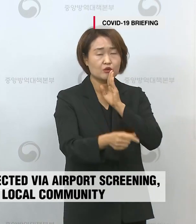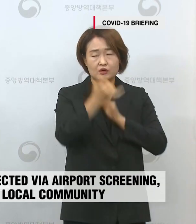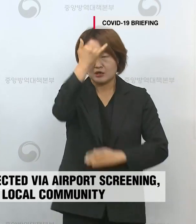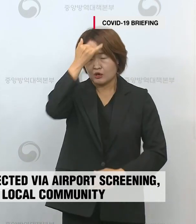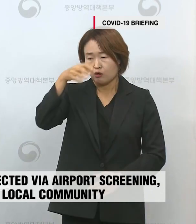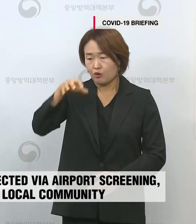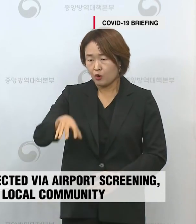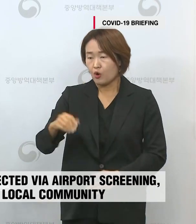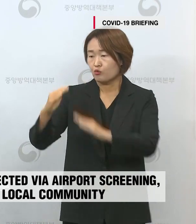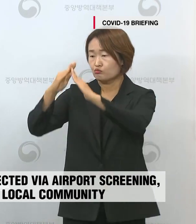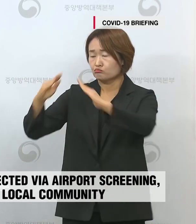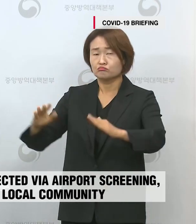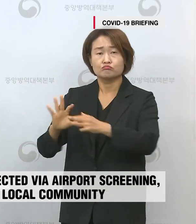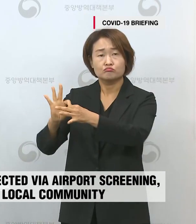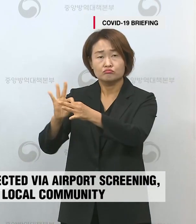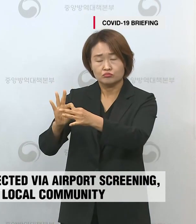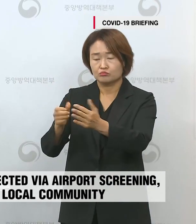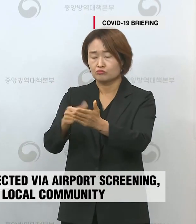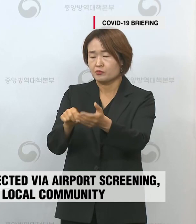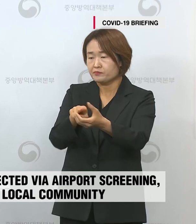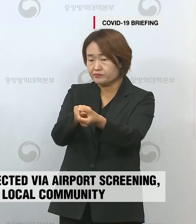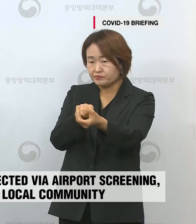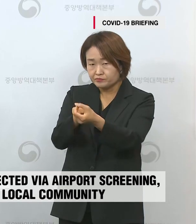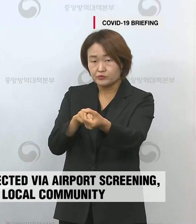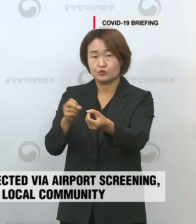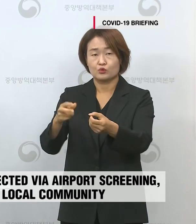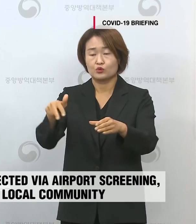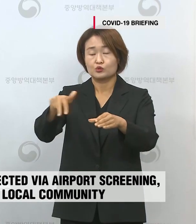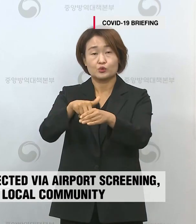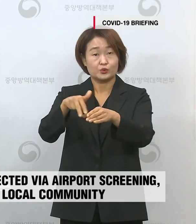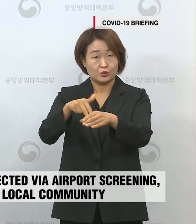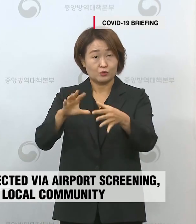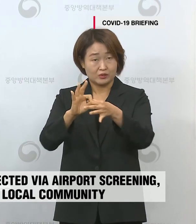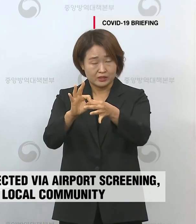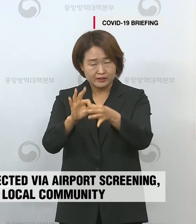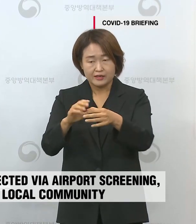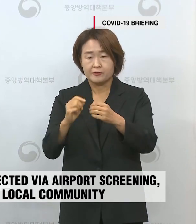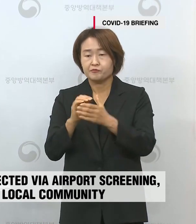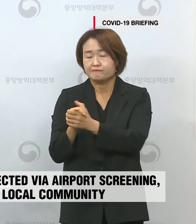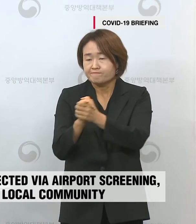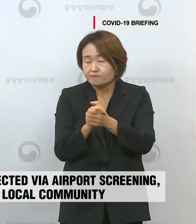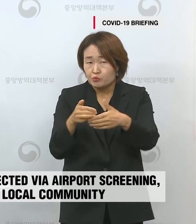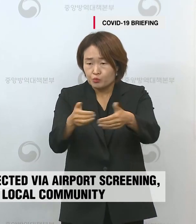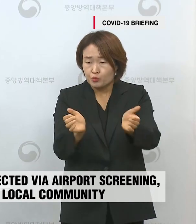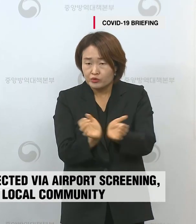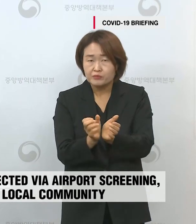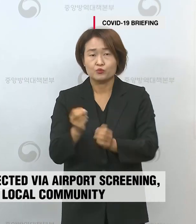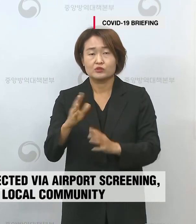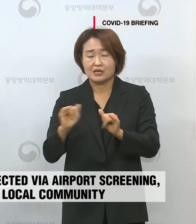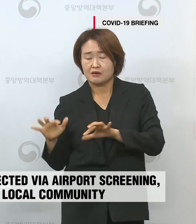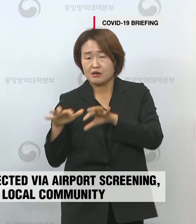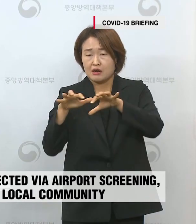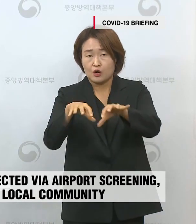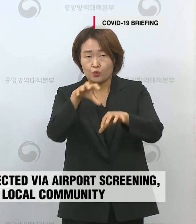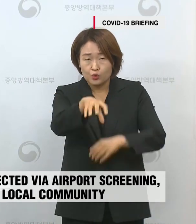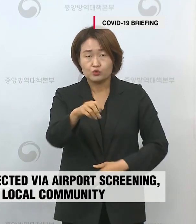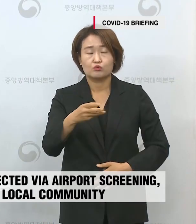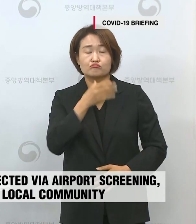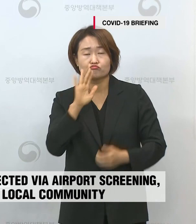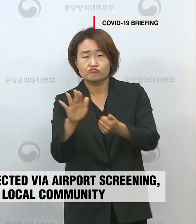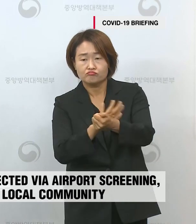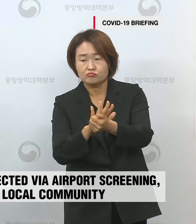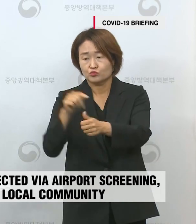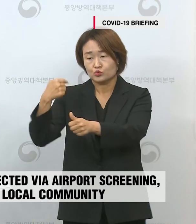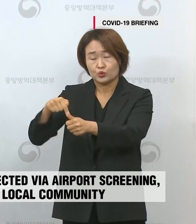of infection of standing at 9%. However, we are seeing increased cluster infections at